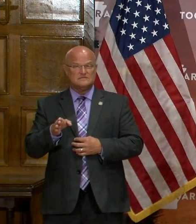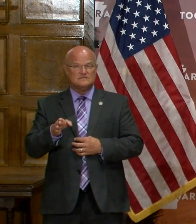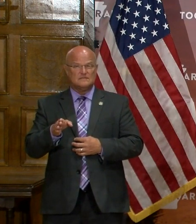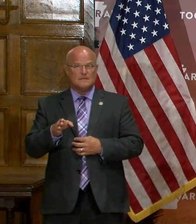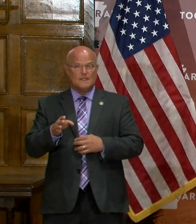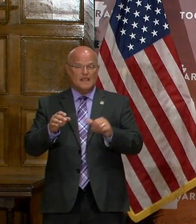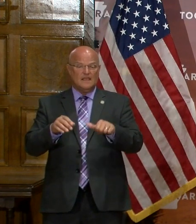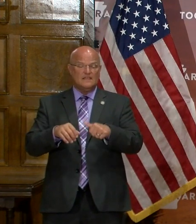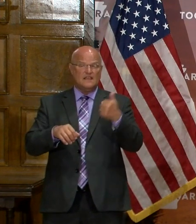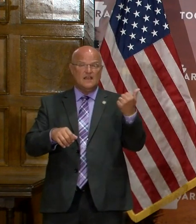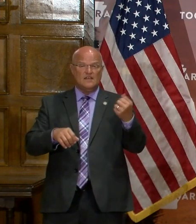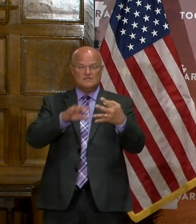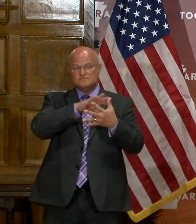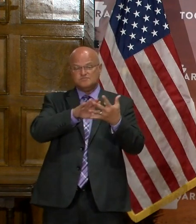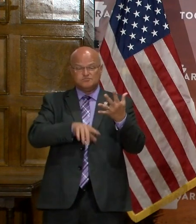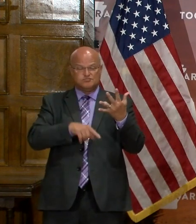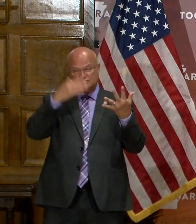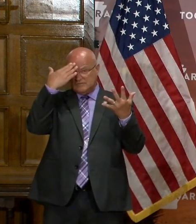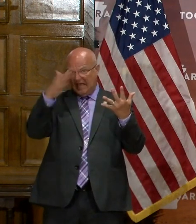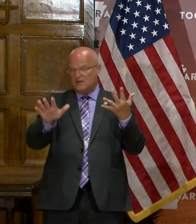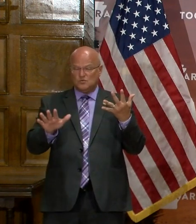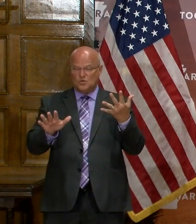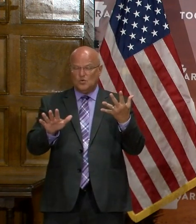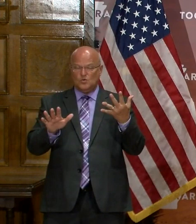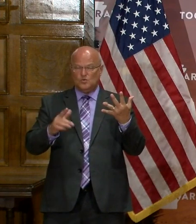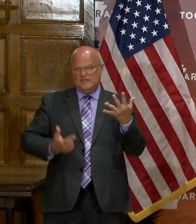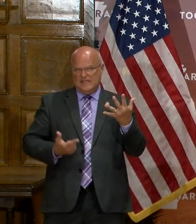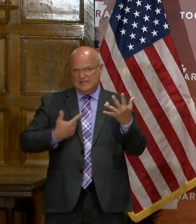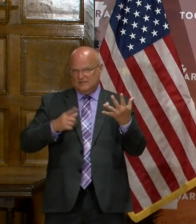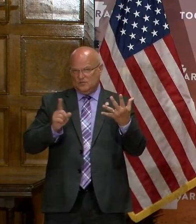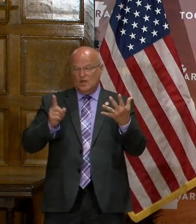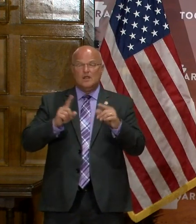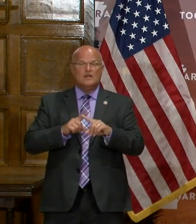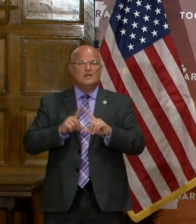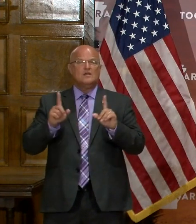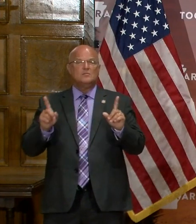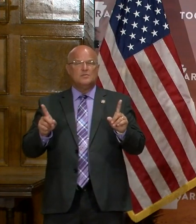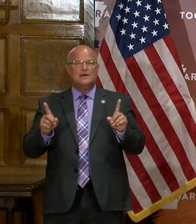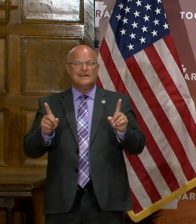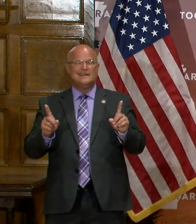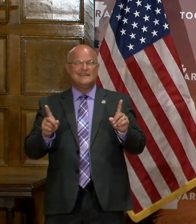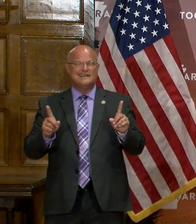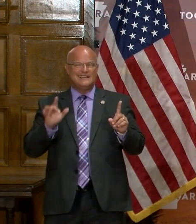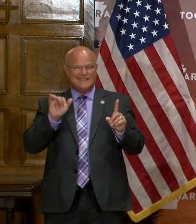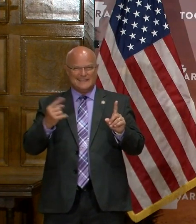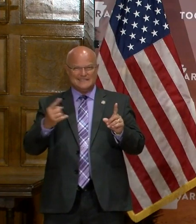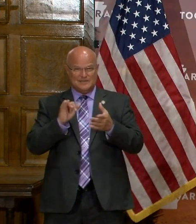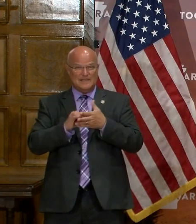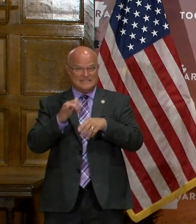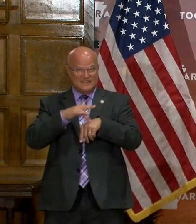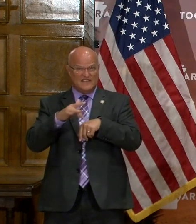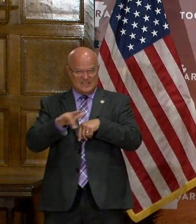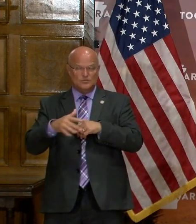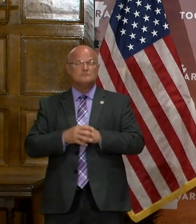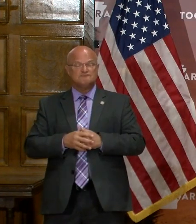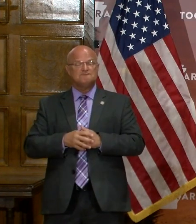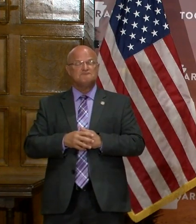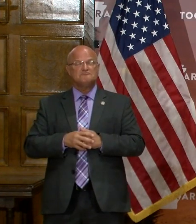I can't recite where all the other pediatricians live, but I'm sure that's something that is available.